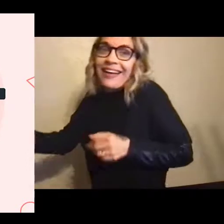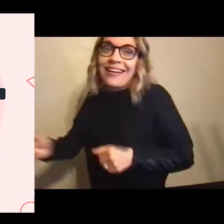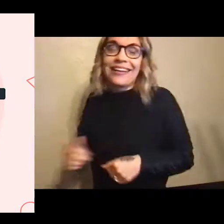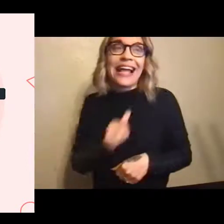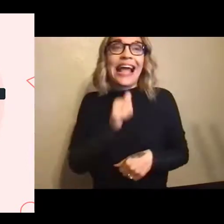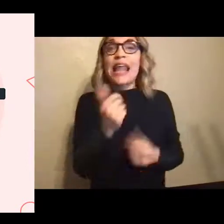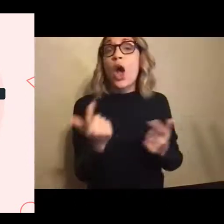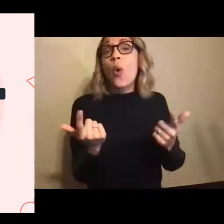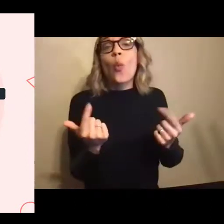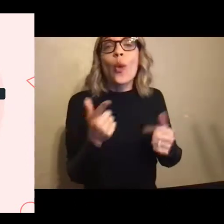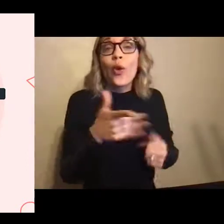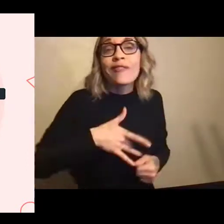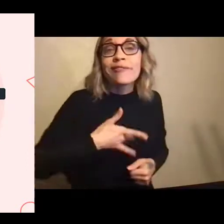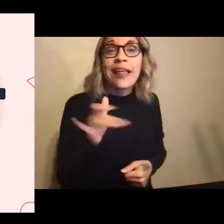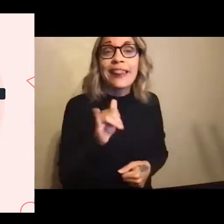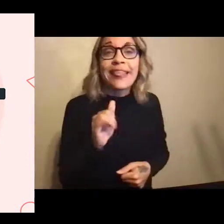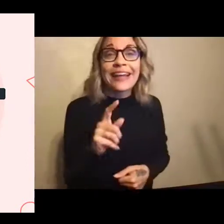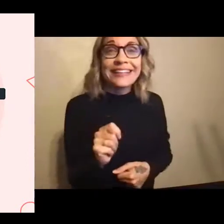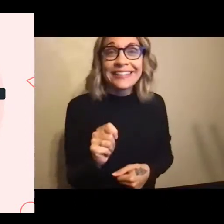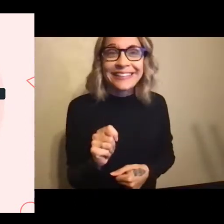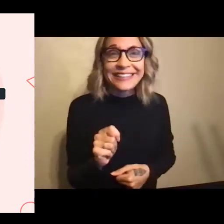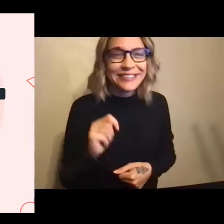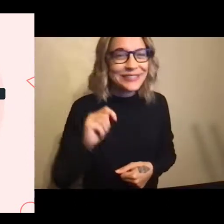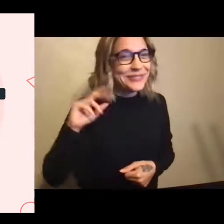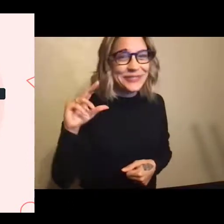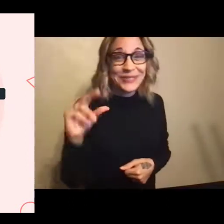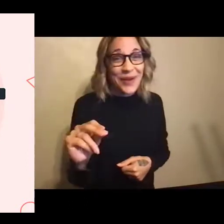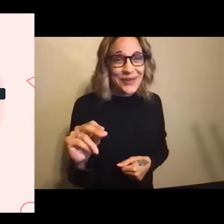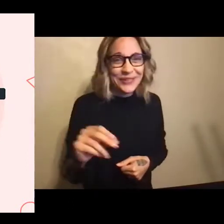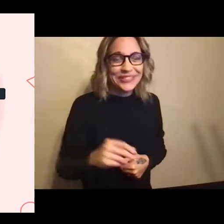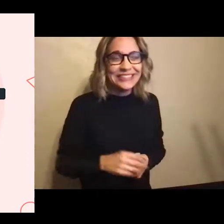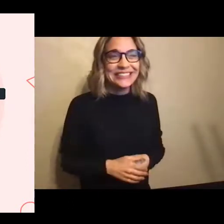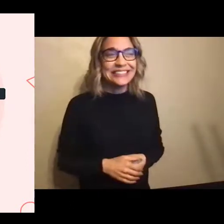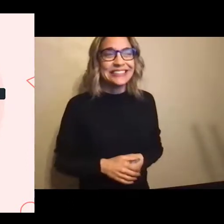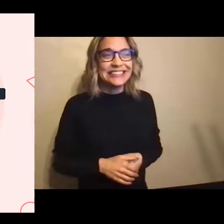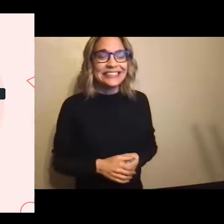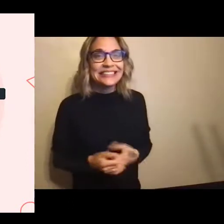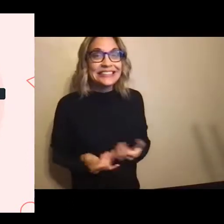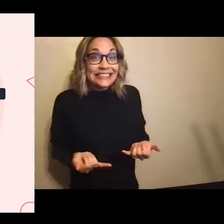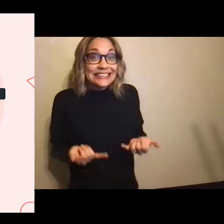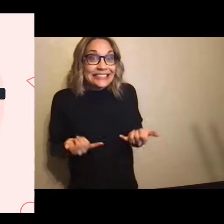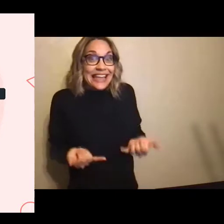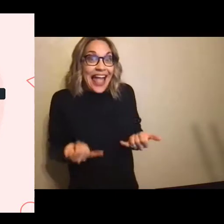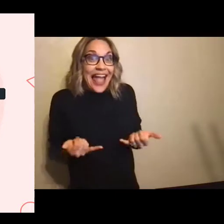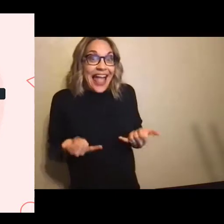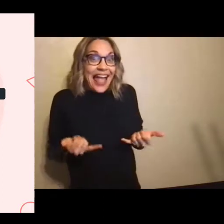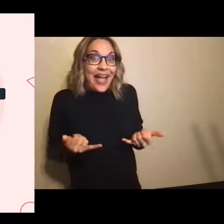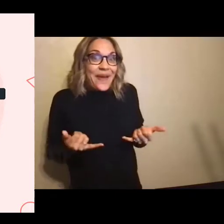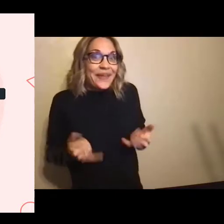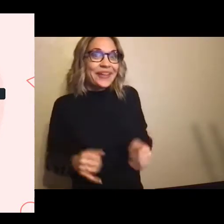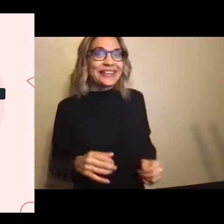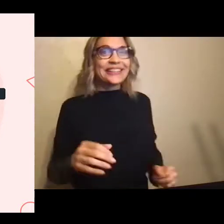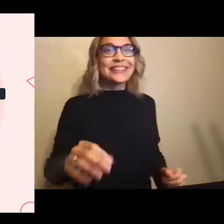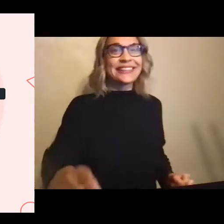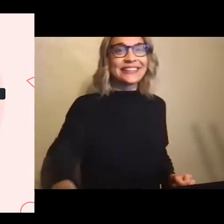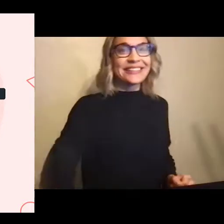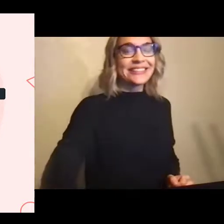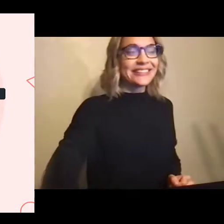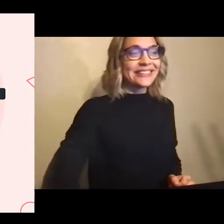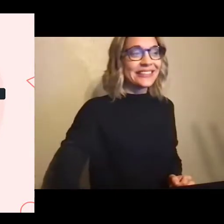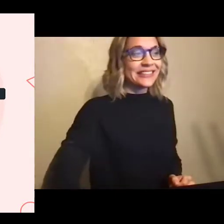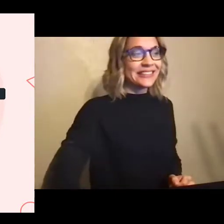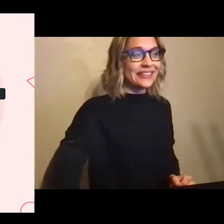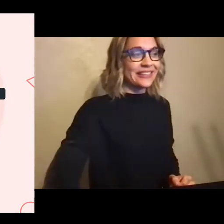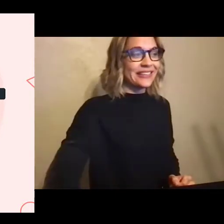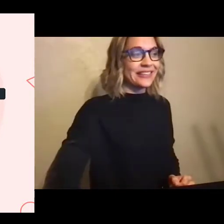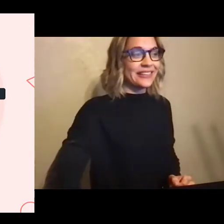So it doesn't mean putting things off or procrastinating or doing things when you feel like it, but rather following the urgency